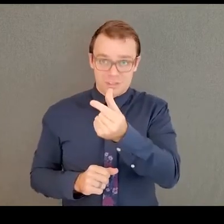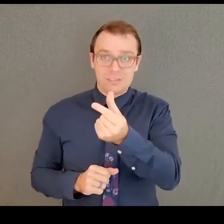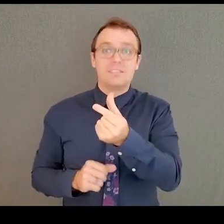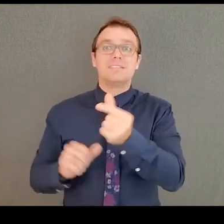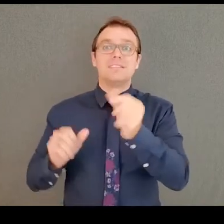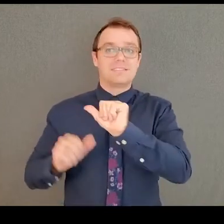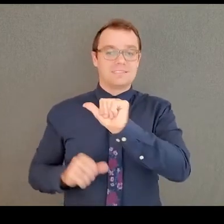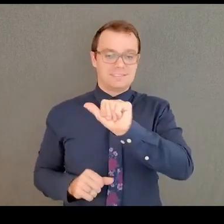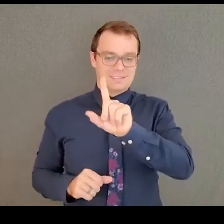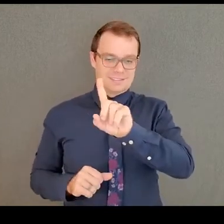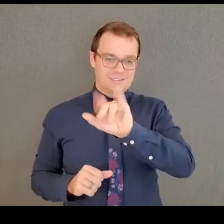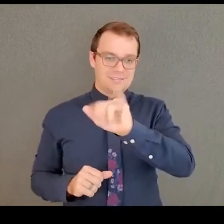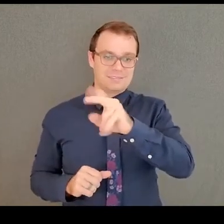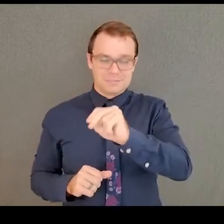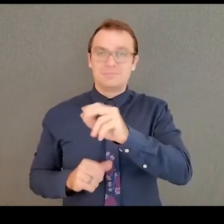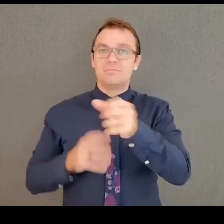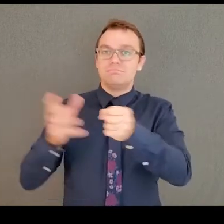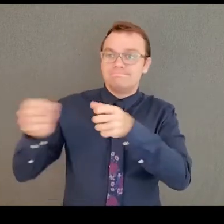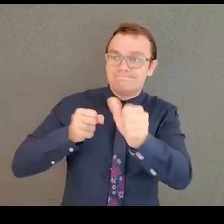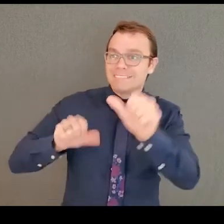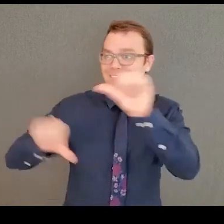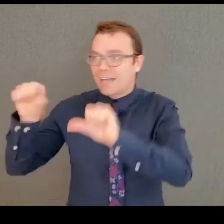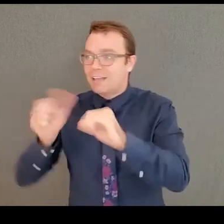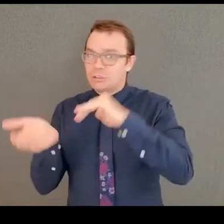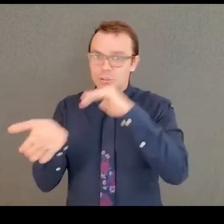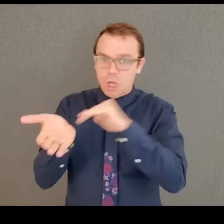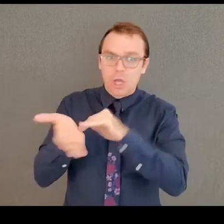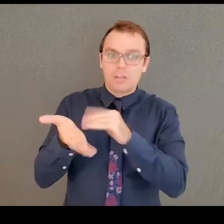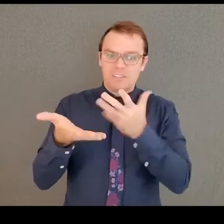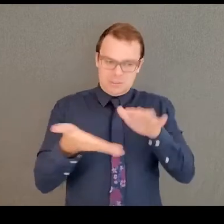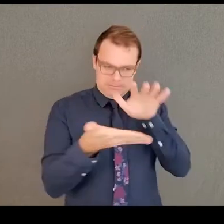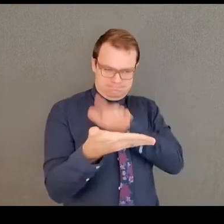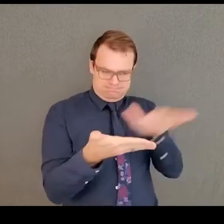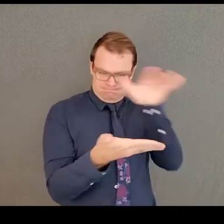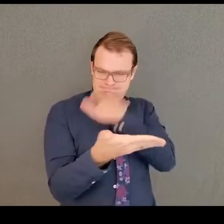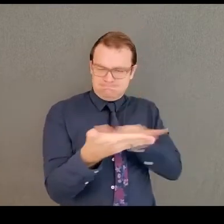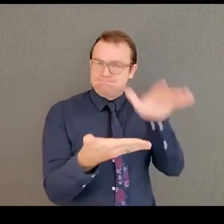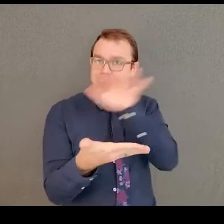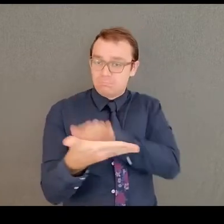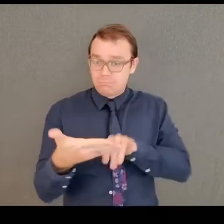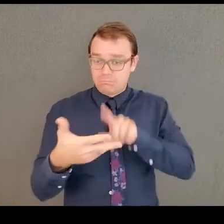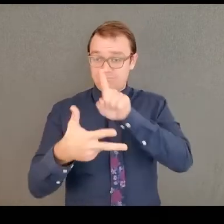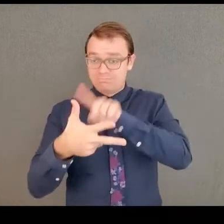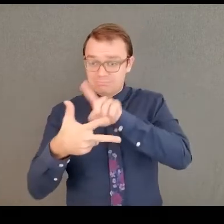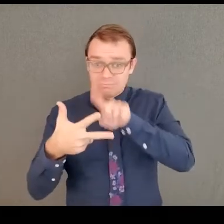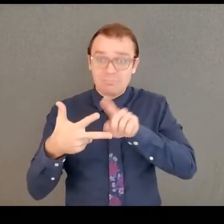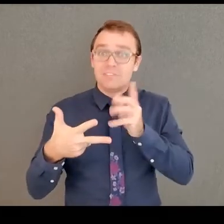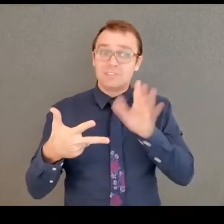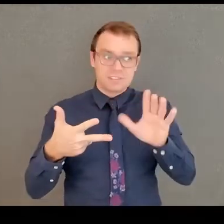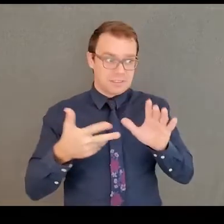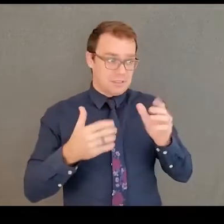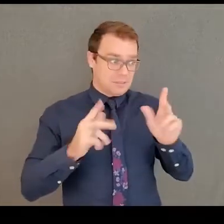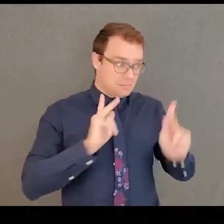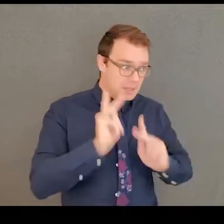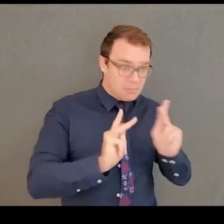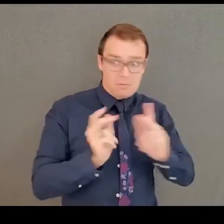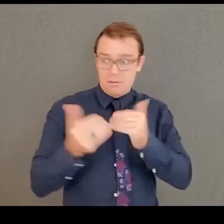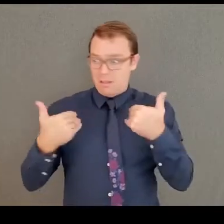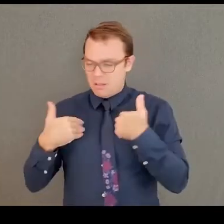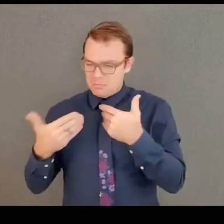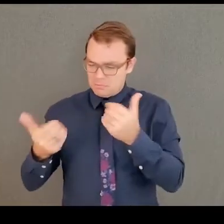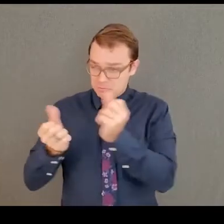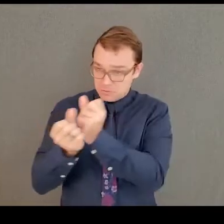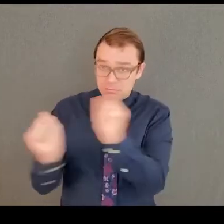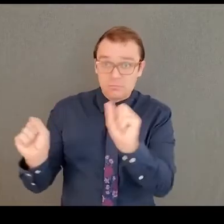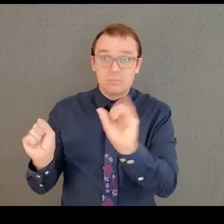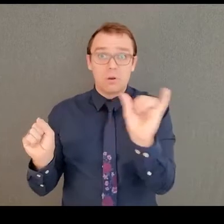an independent group of scientists and doctors review the information from the studies that have already been done. They look at information about the safety